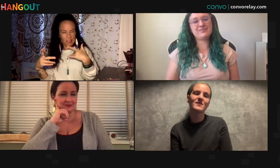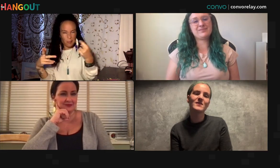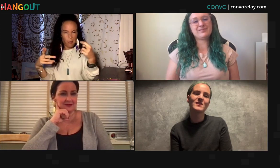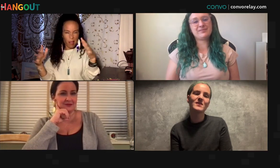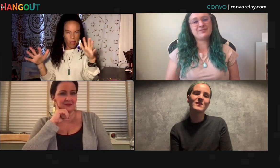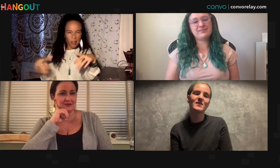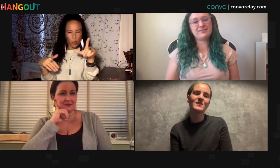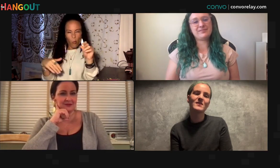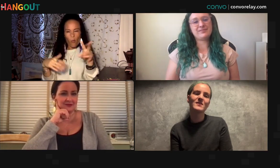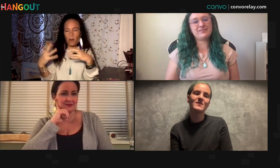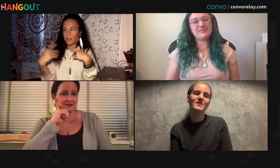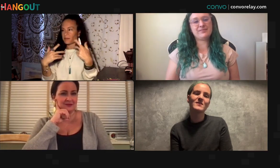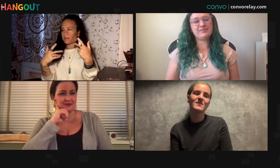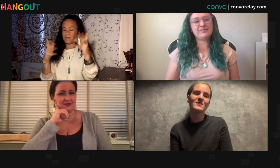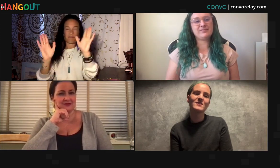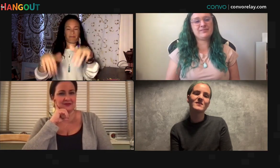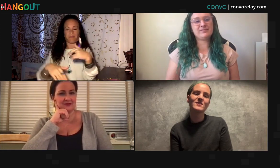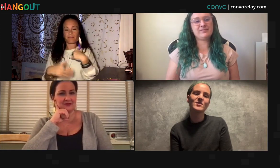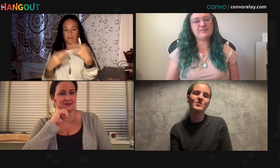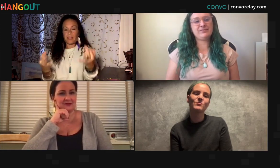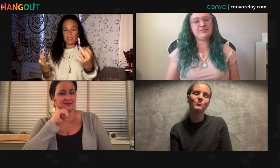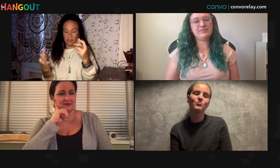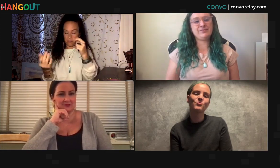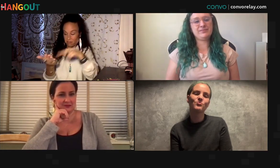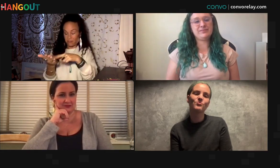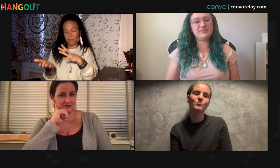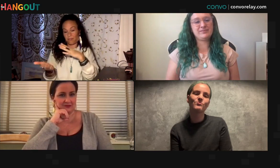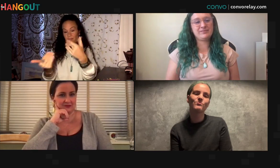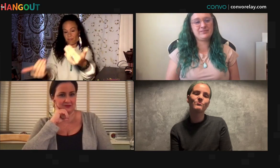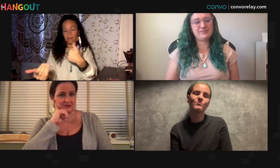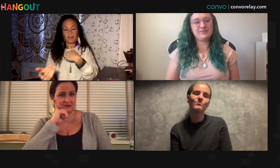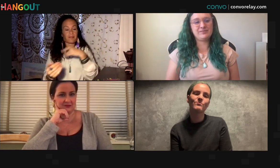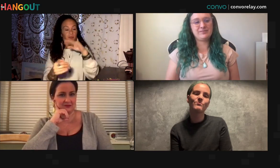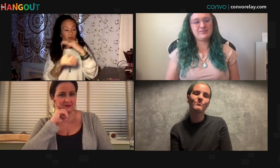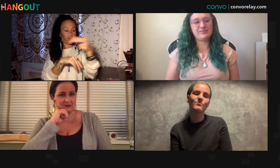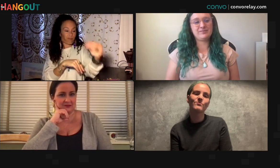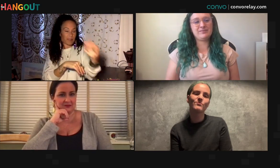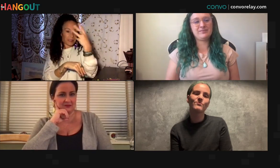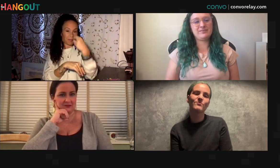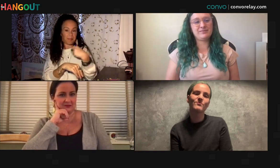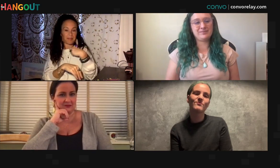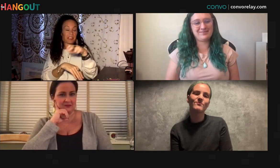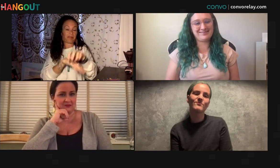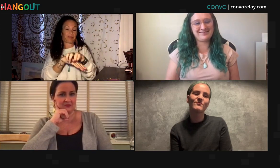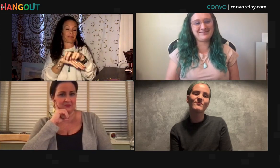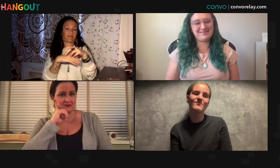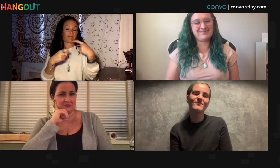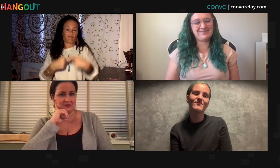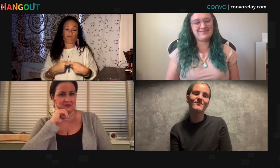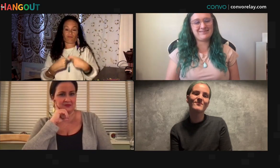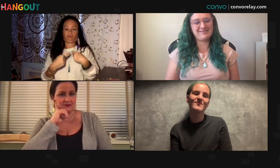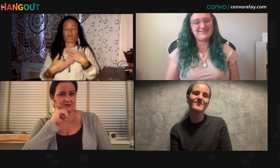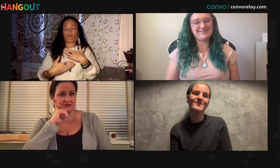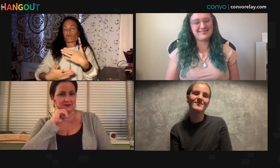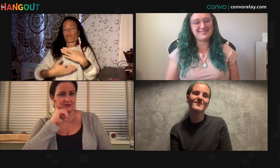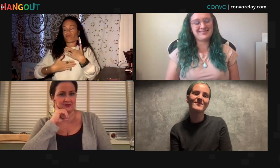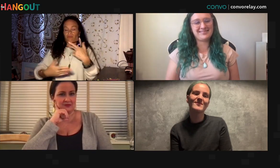cold fall day, I was feeling a little dreary and low, and I decided to look at this book. My daughter was sleeping, so I sat there and